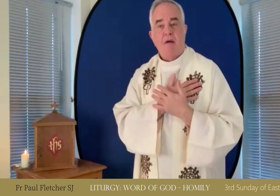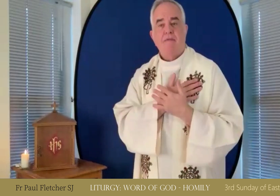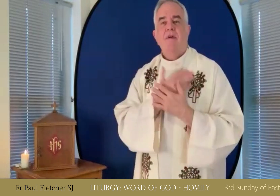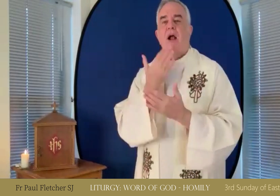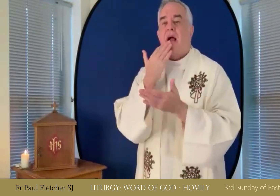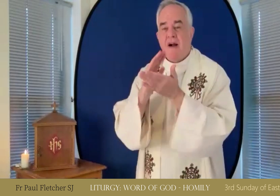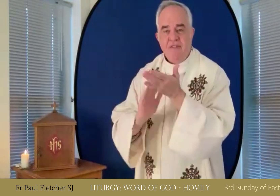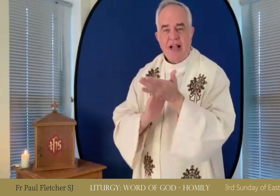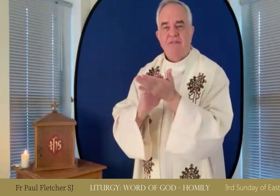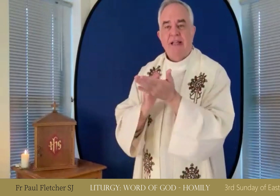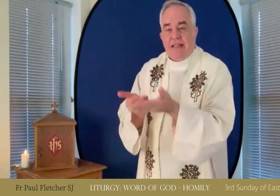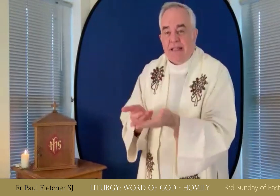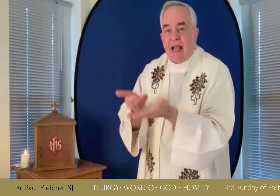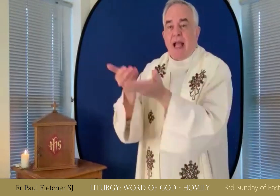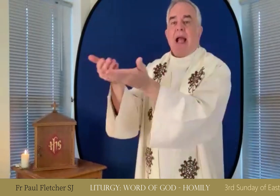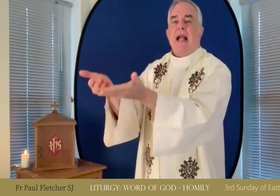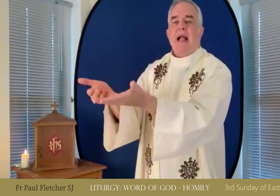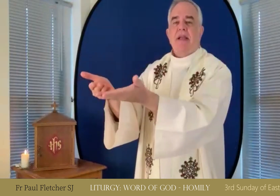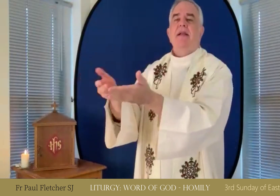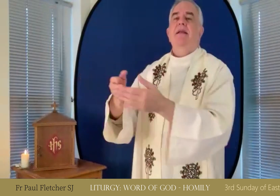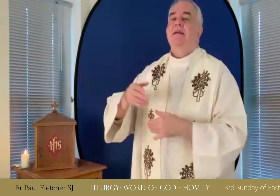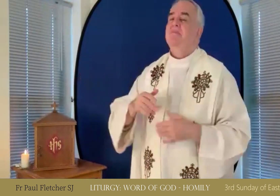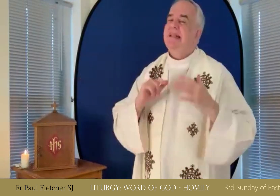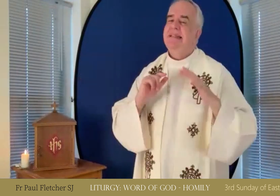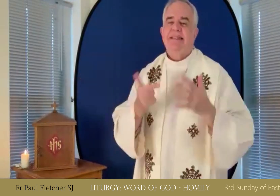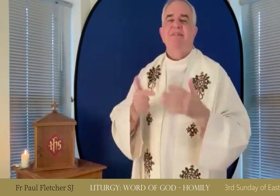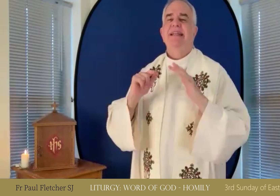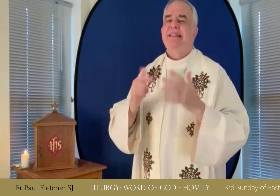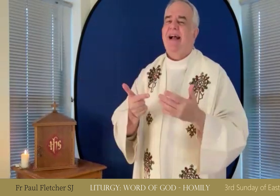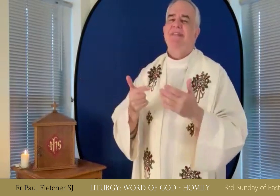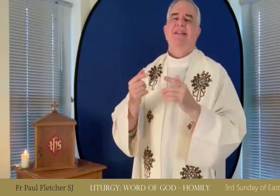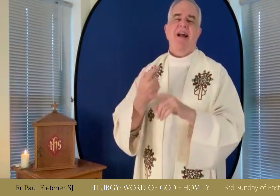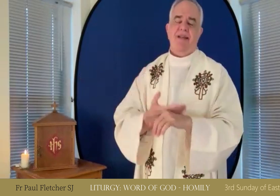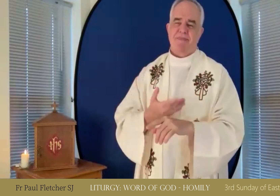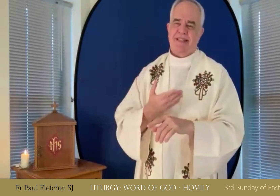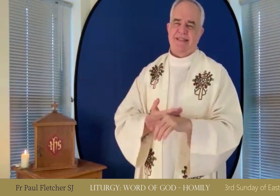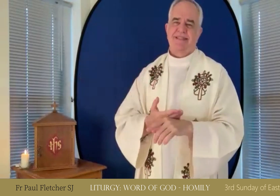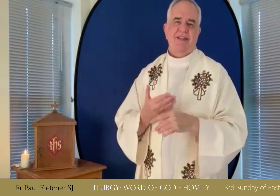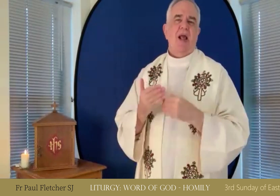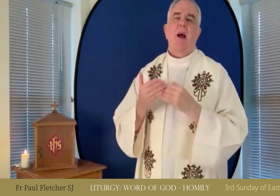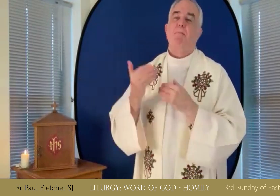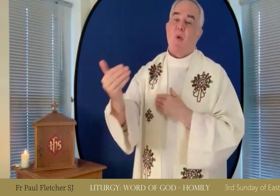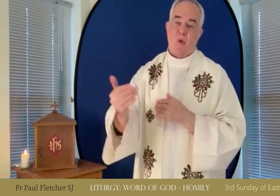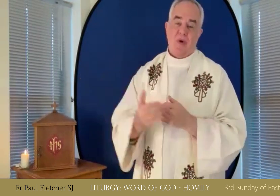love, forgiveness, giving 77 times and more.